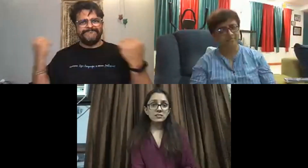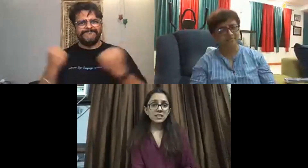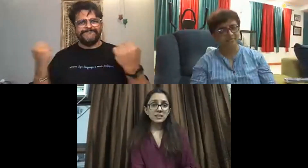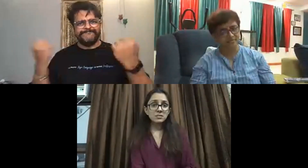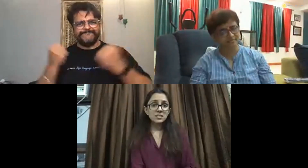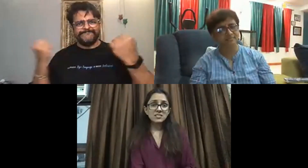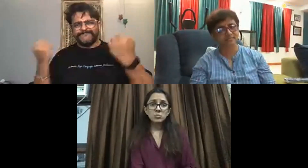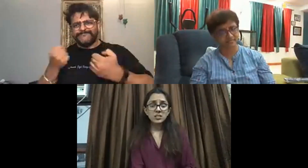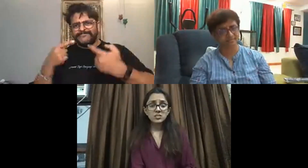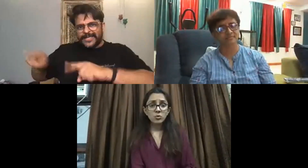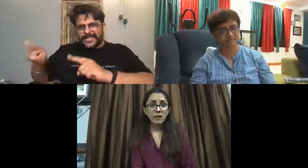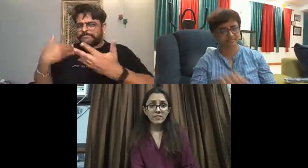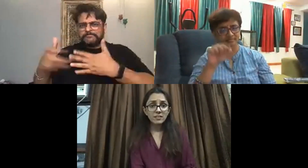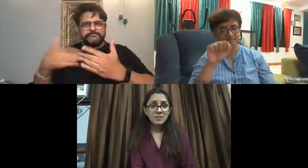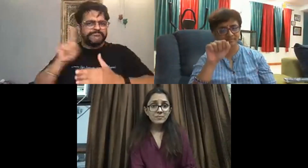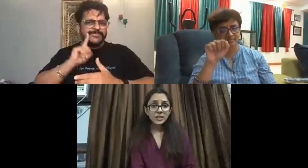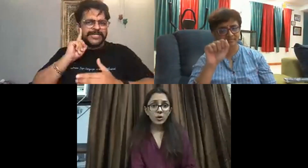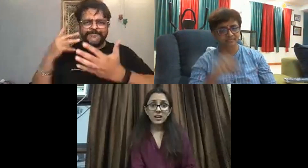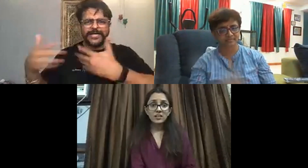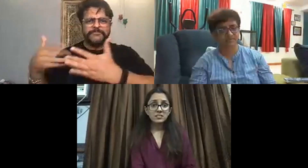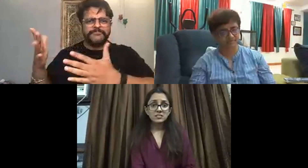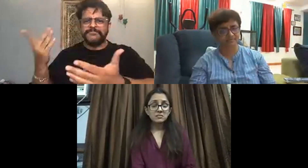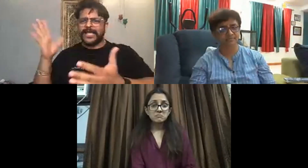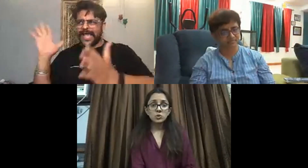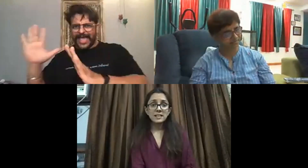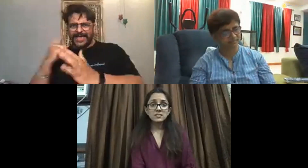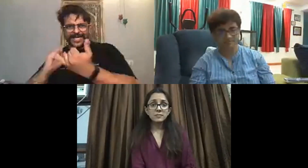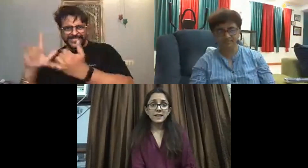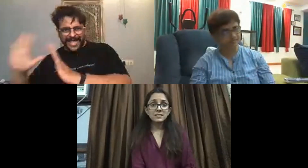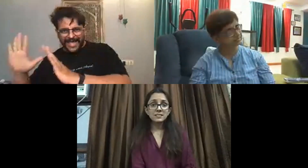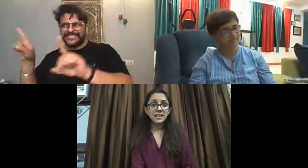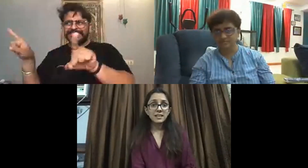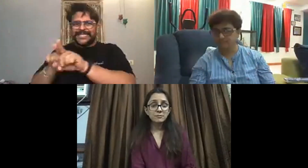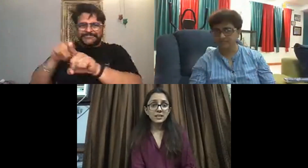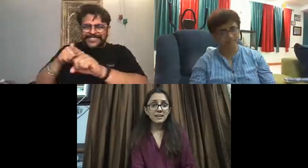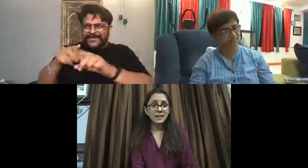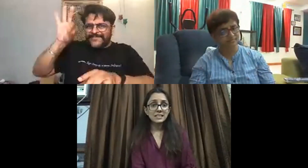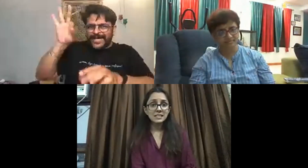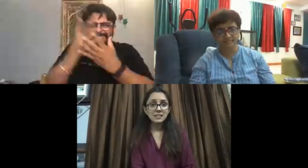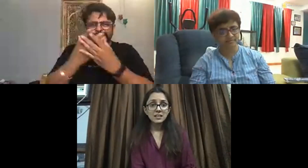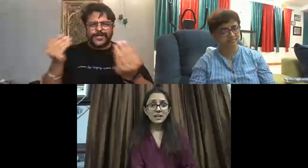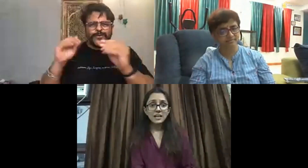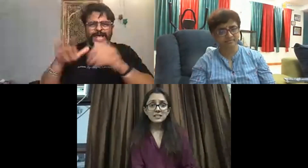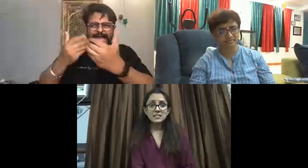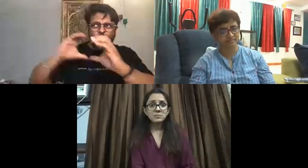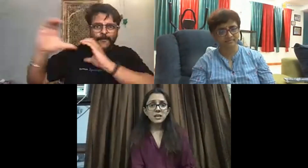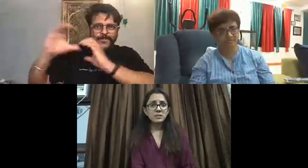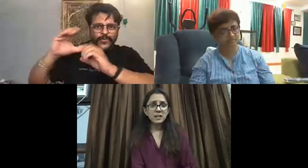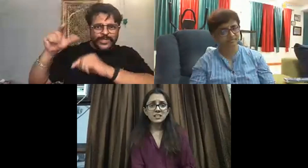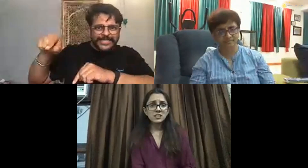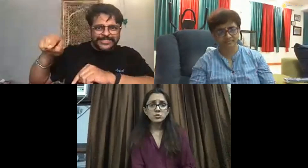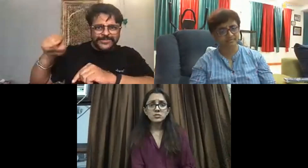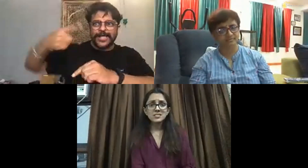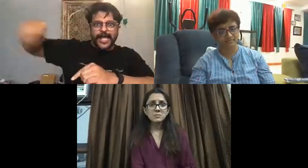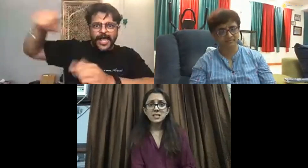and they themselves are working so hard. They all are. No matter the fact that they're deaf, they have ISL, and at the same time, they're